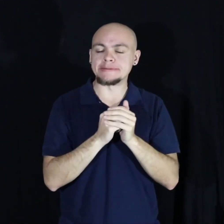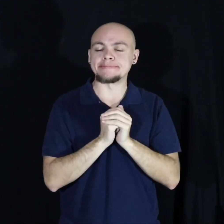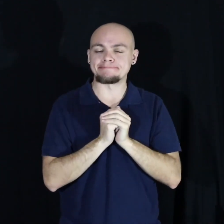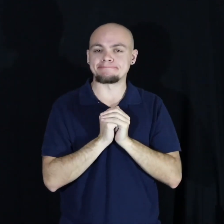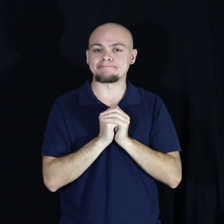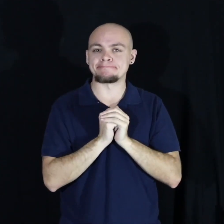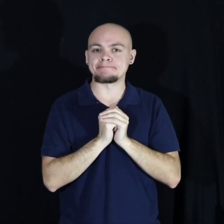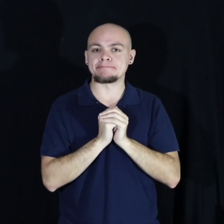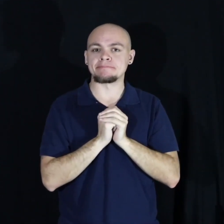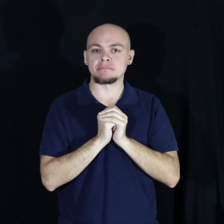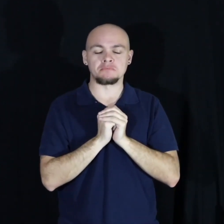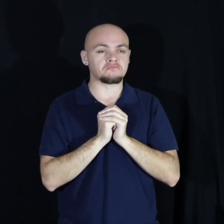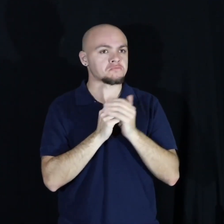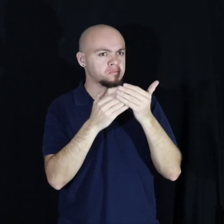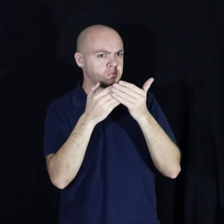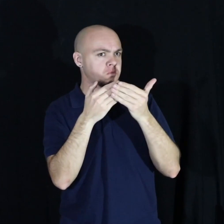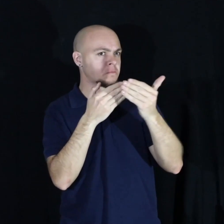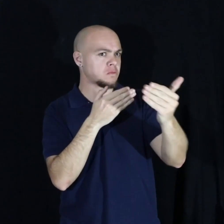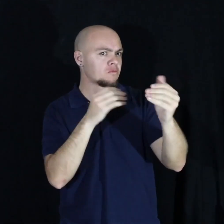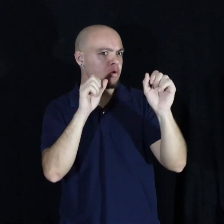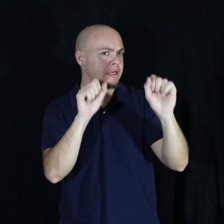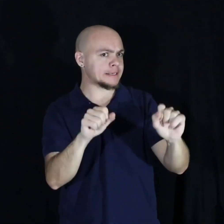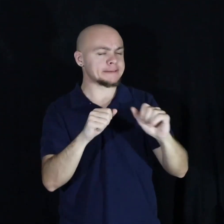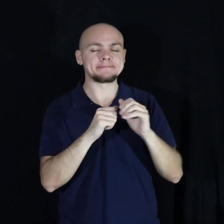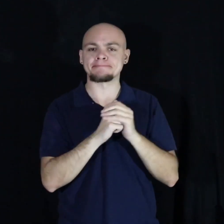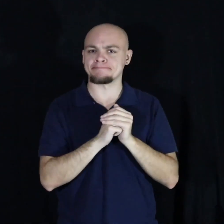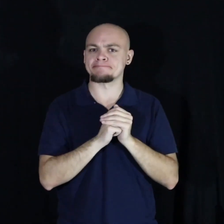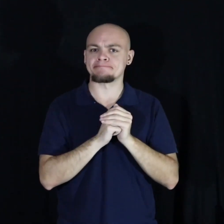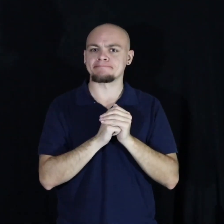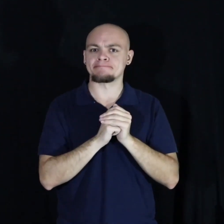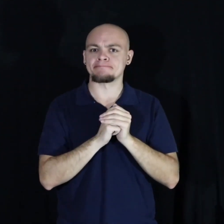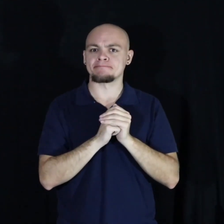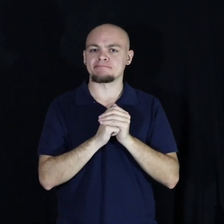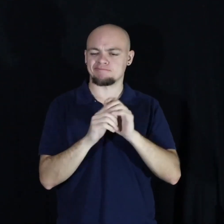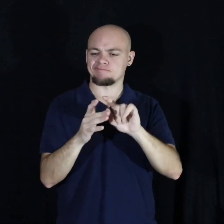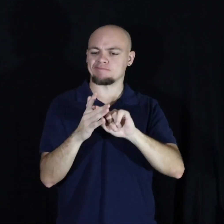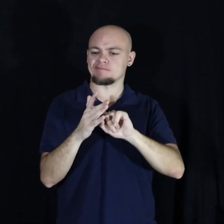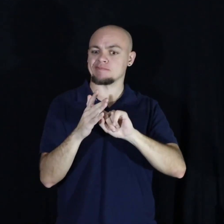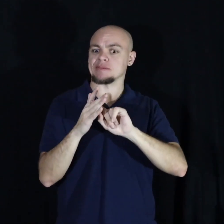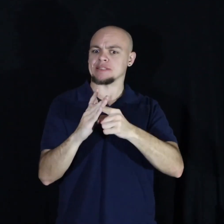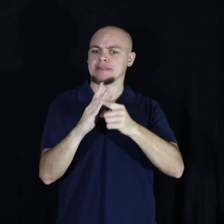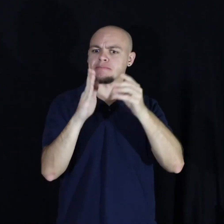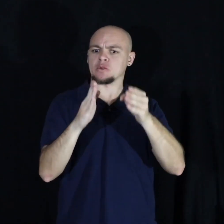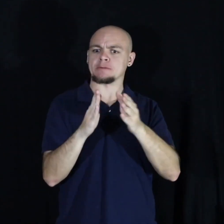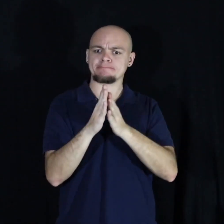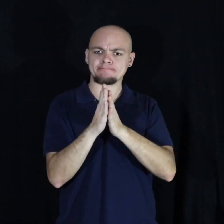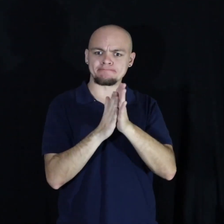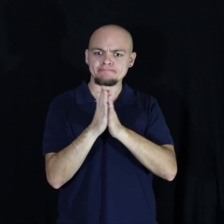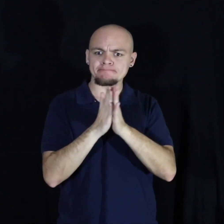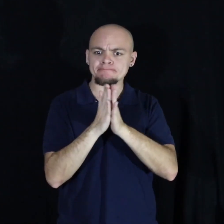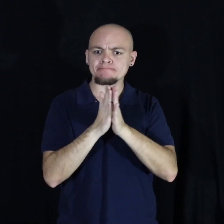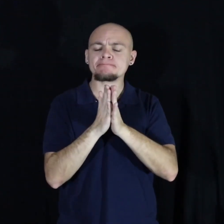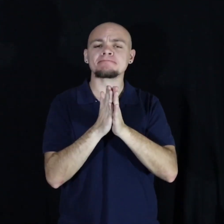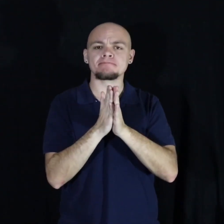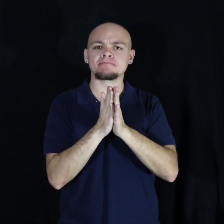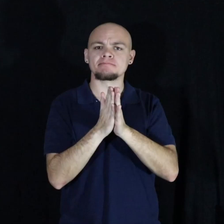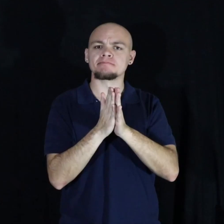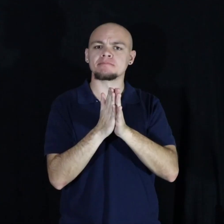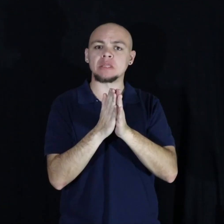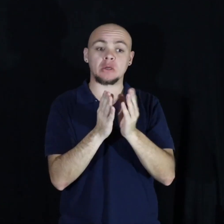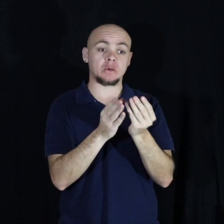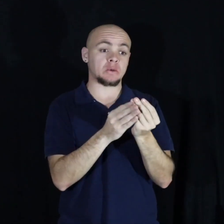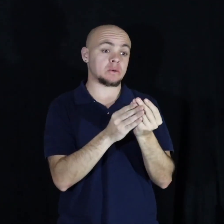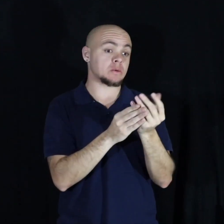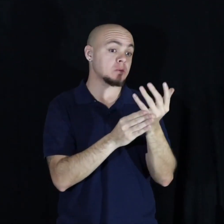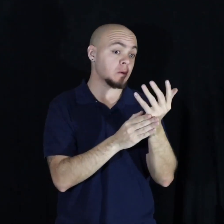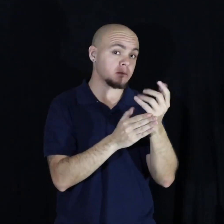to move forward, and it ignites us to take action. It requires us to grow